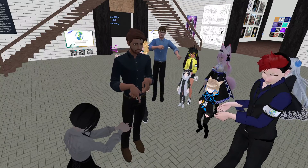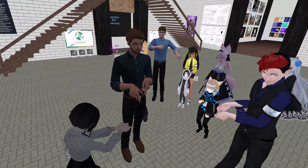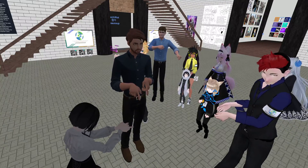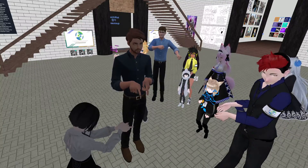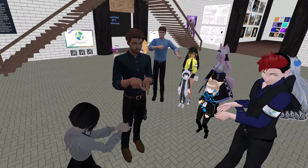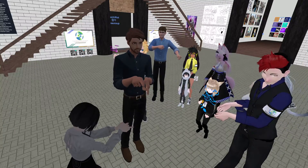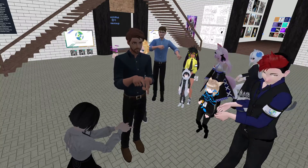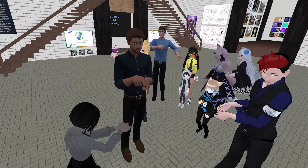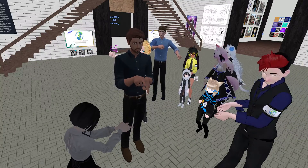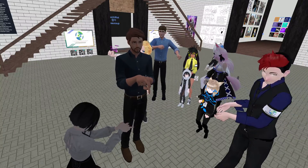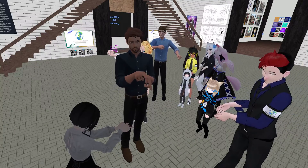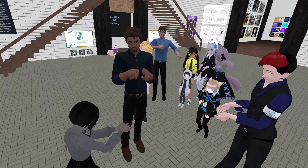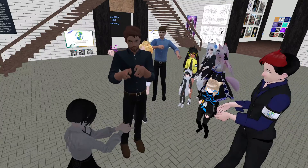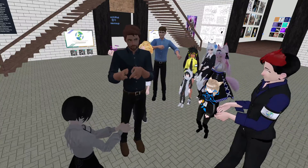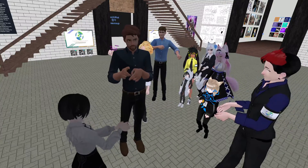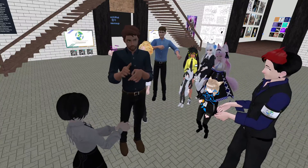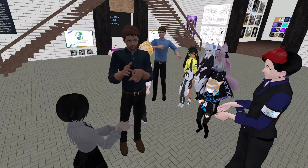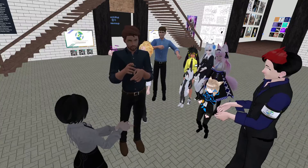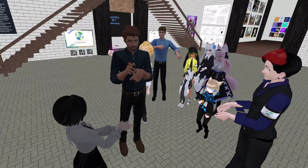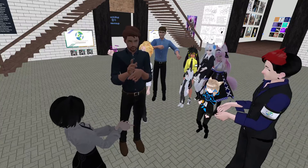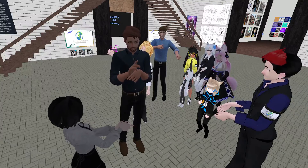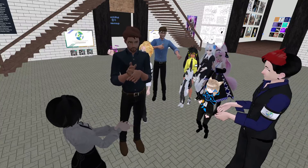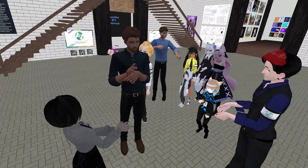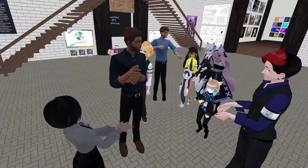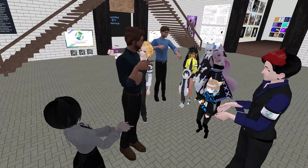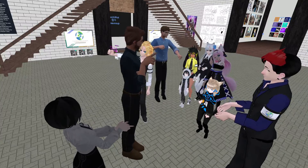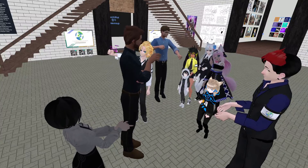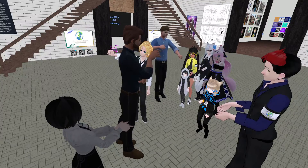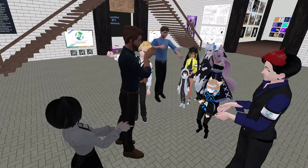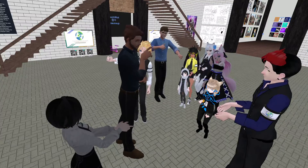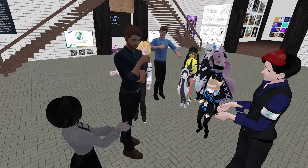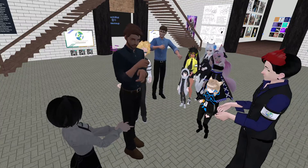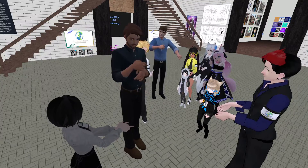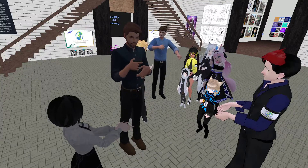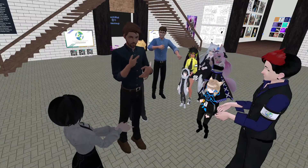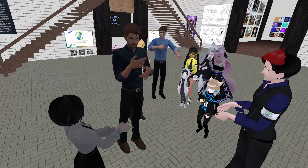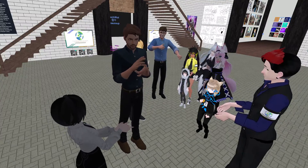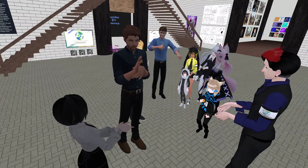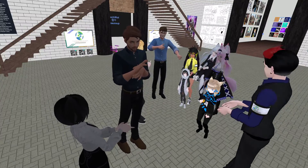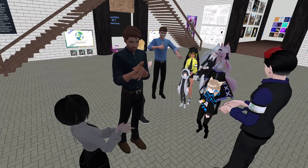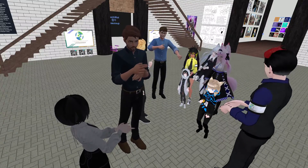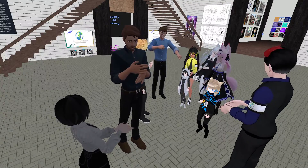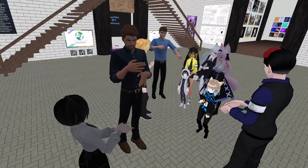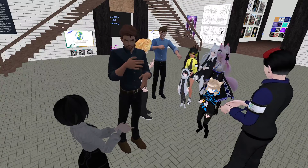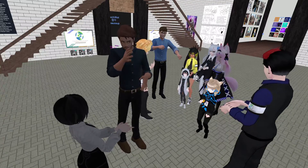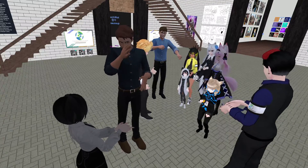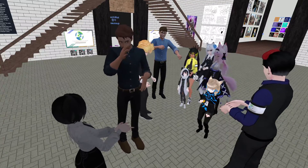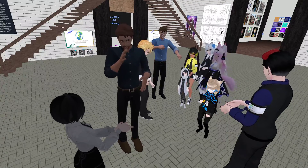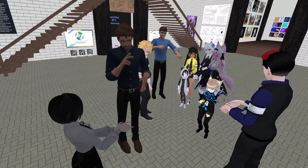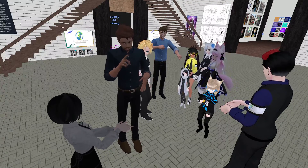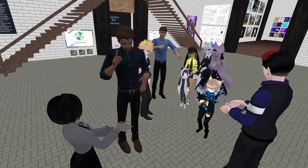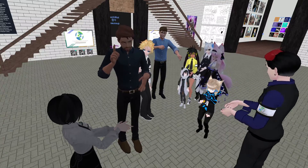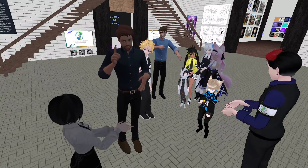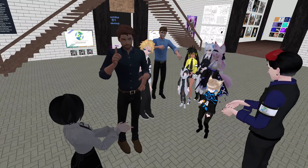So Sounds cool. But then going back to your question about movie, I mean, you can ask any of them what the hell they feel about movies. But like for my dad, he's